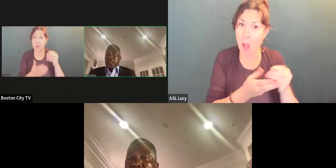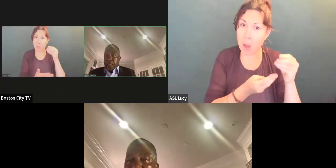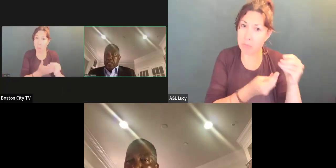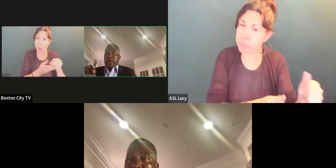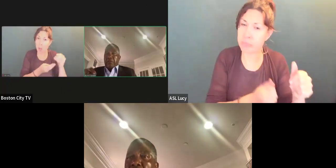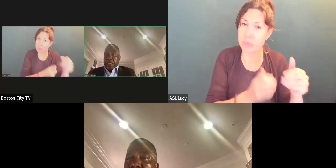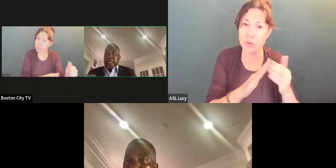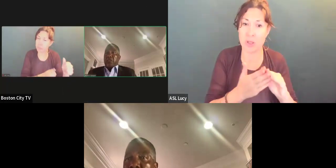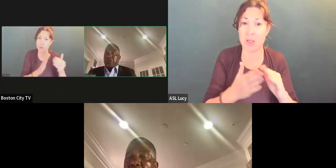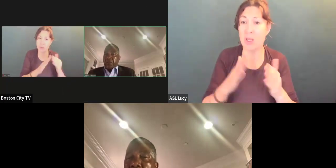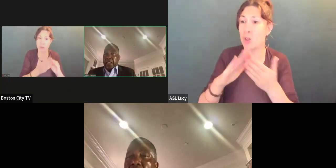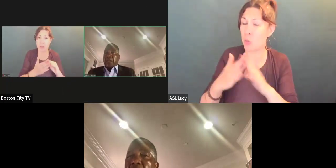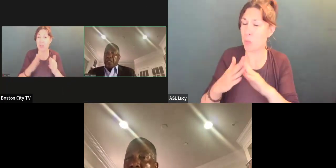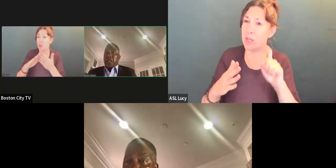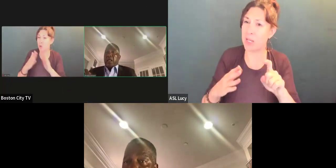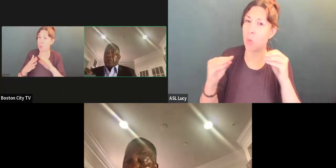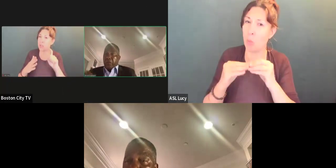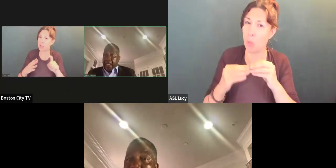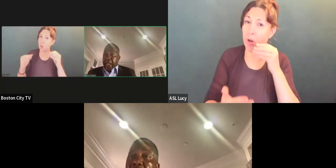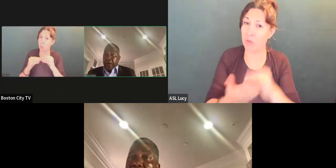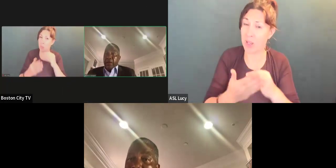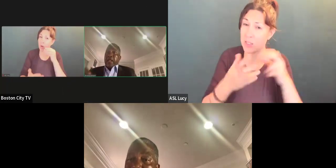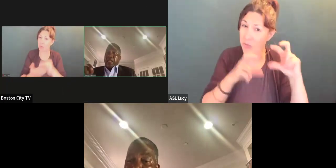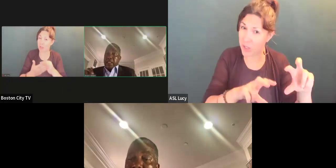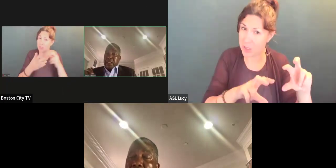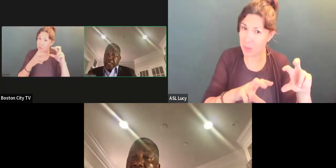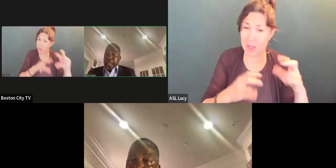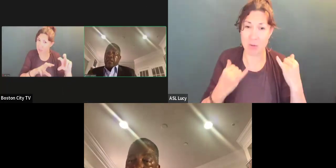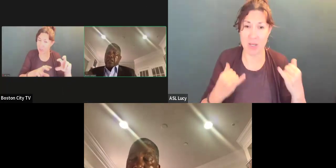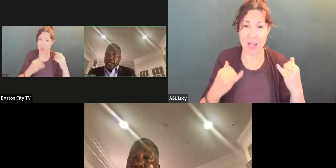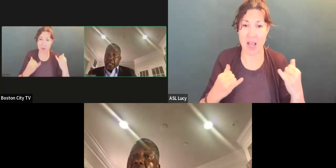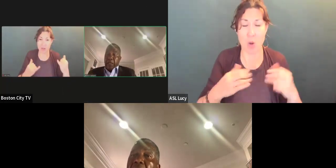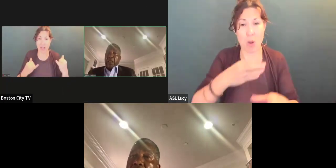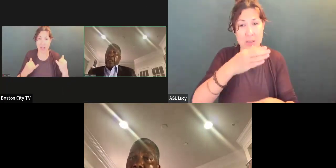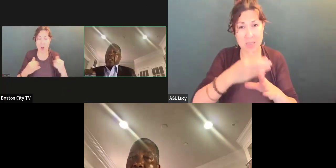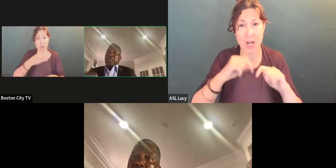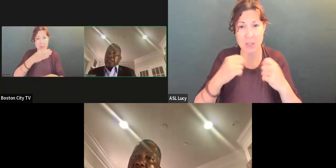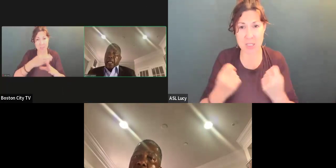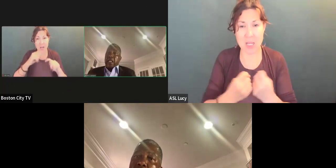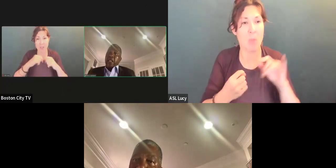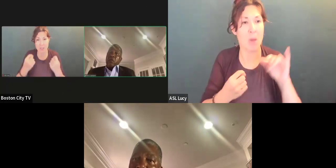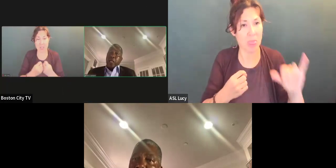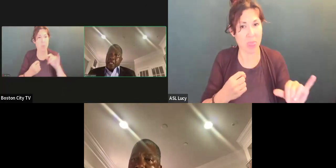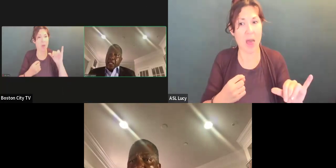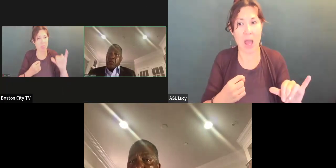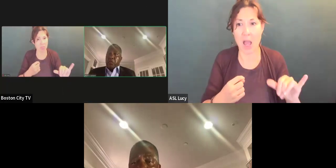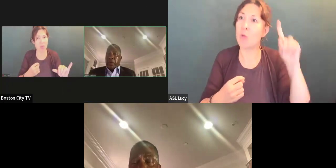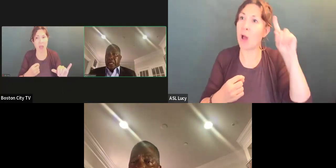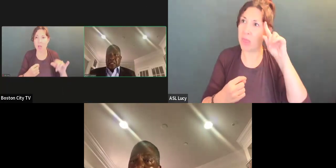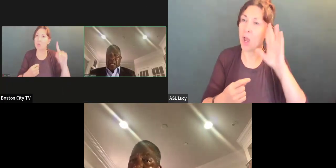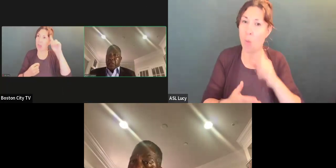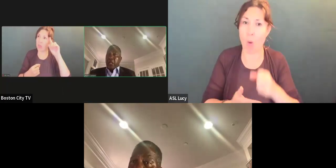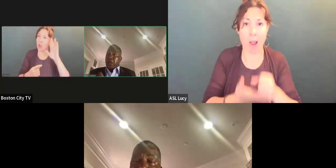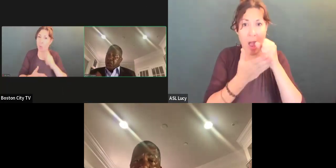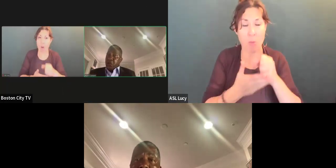needs financial investment right now, and this soccer team is exactly what I think will bring